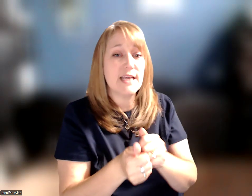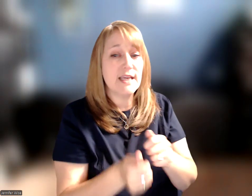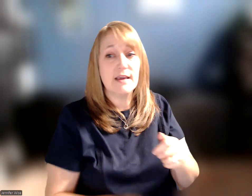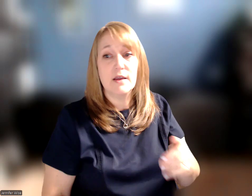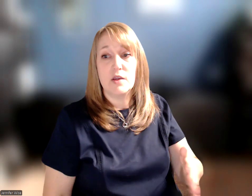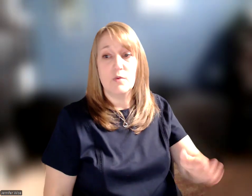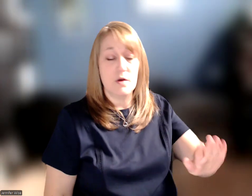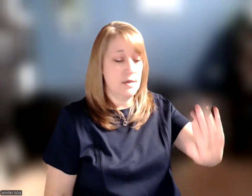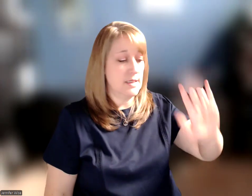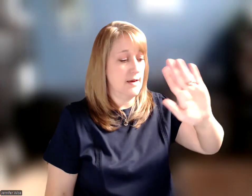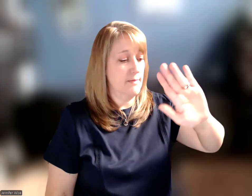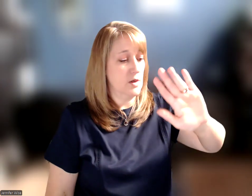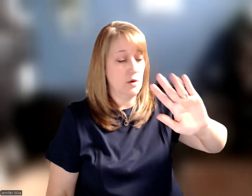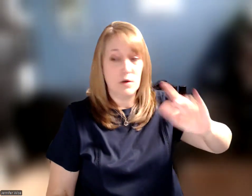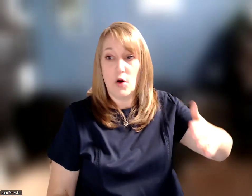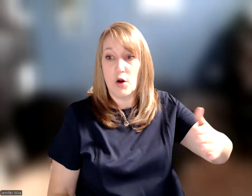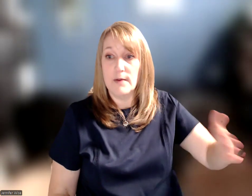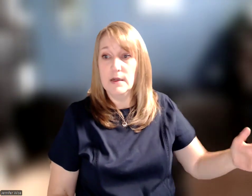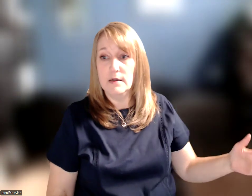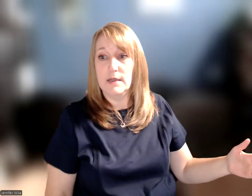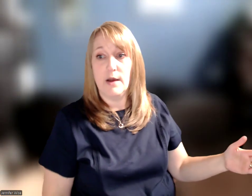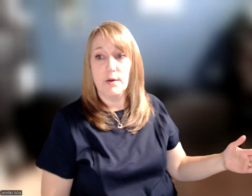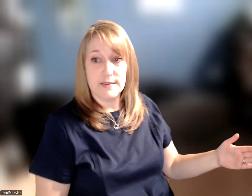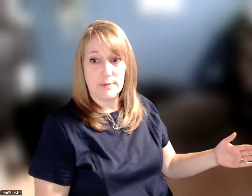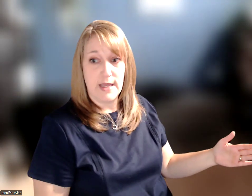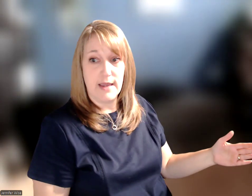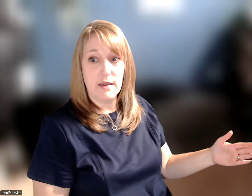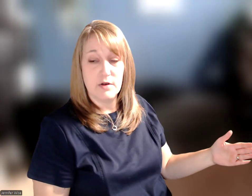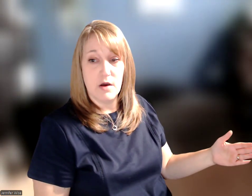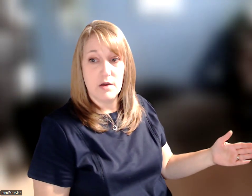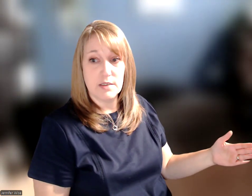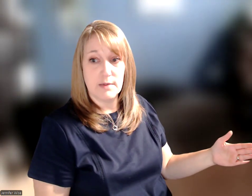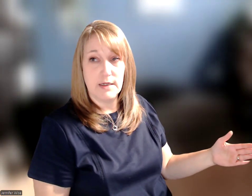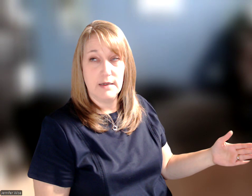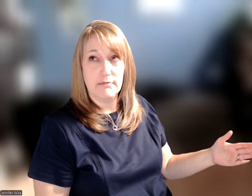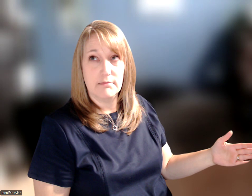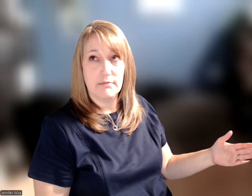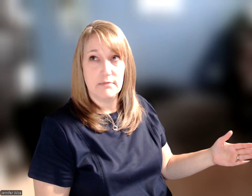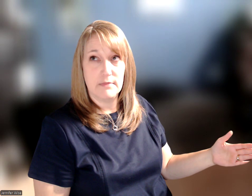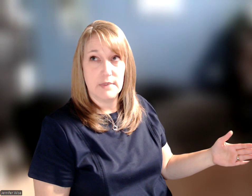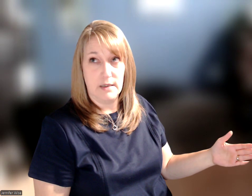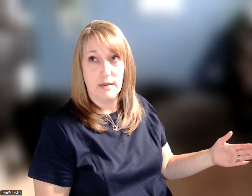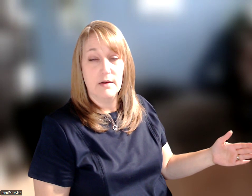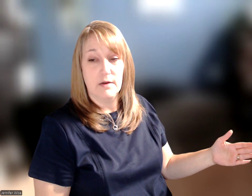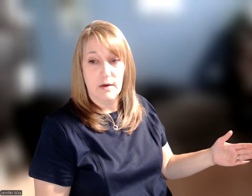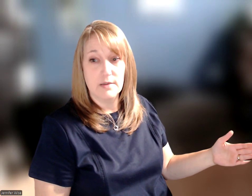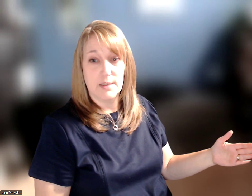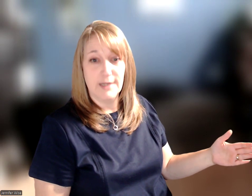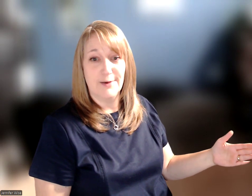Music, you want your arm out this way, your non-dominant, yeah, non-dominant